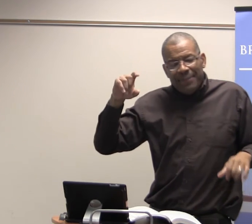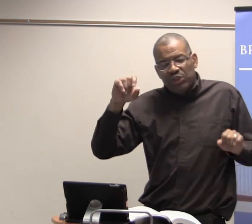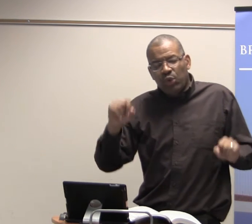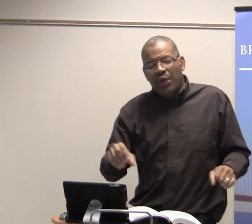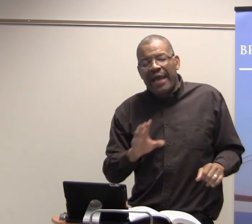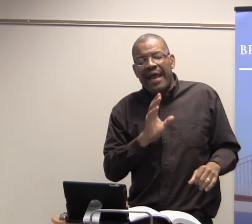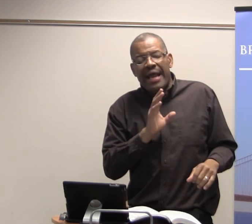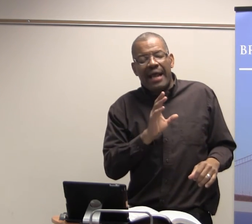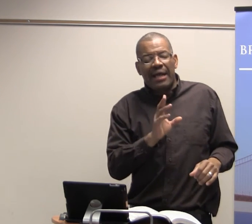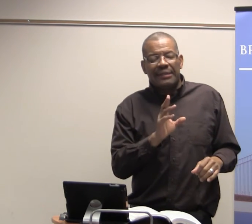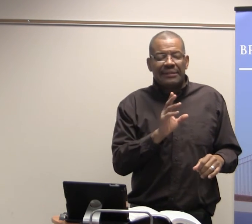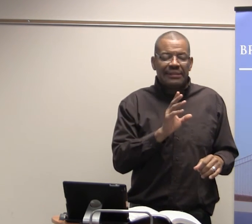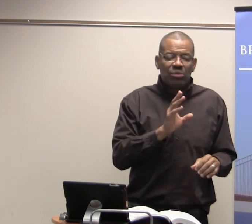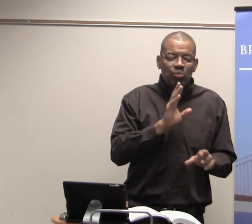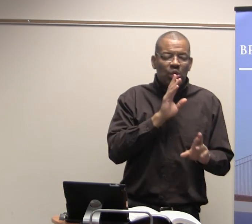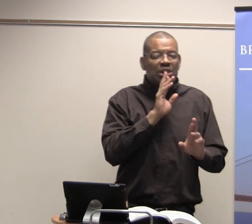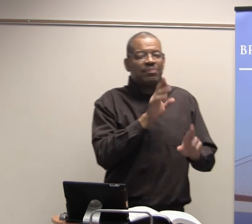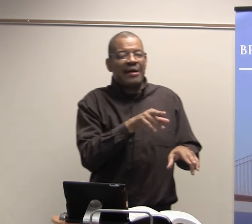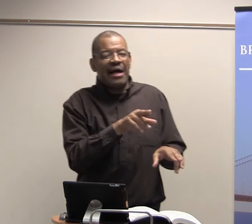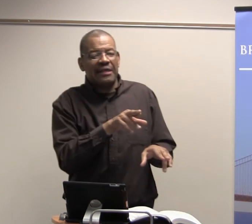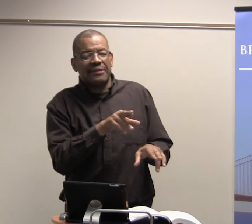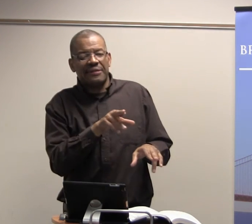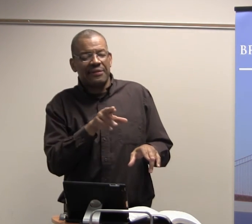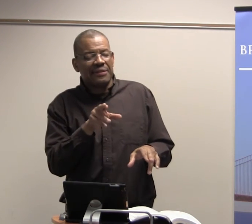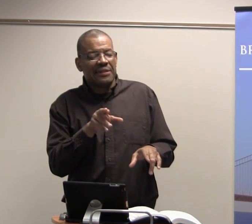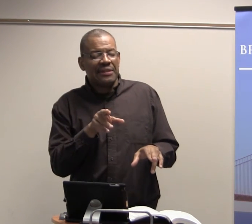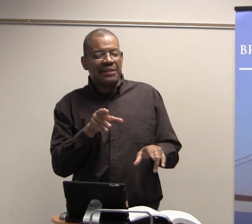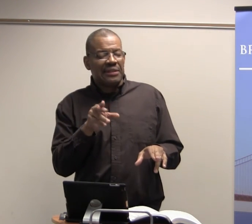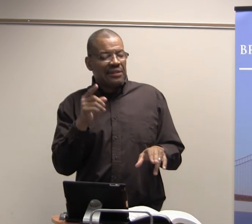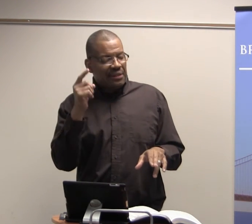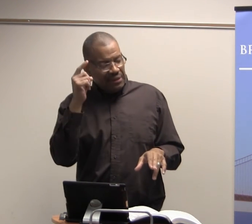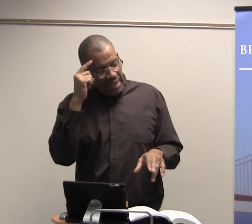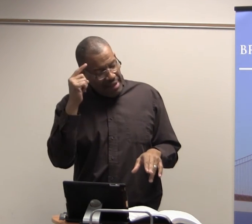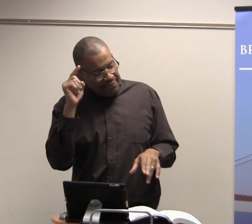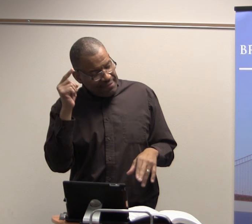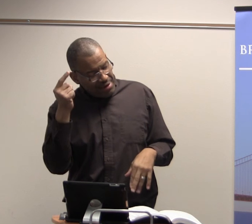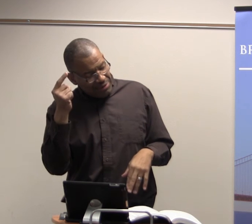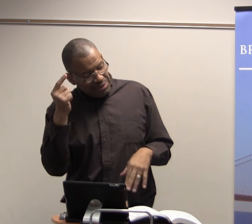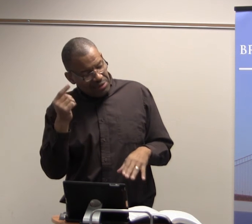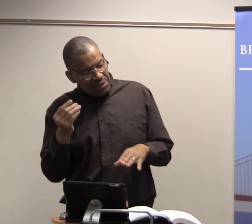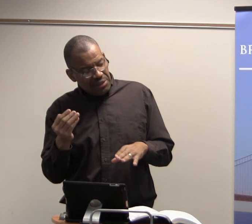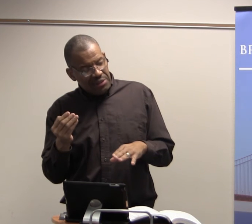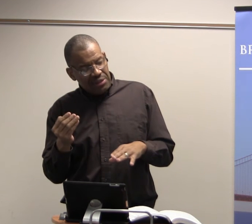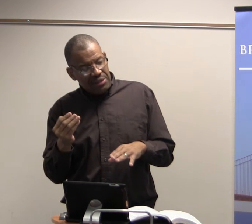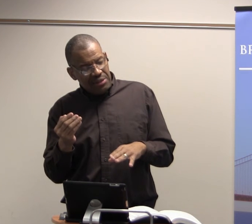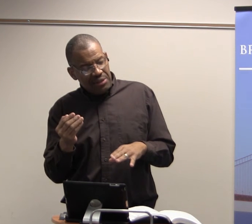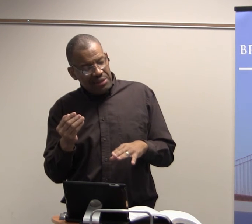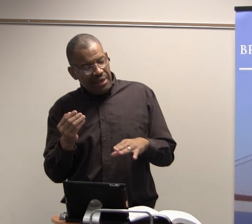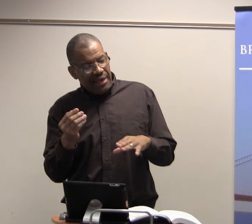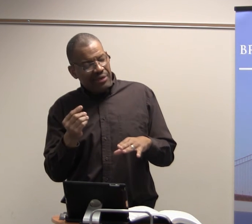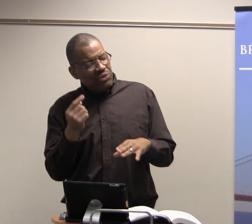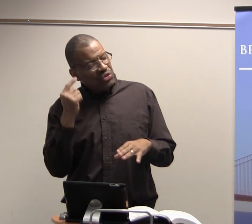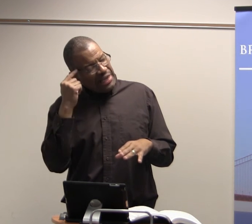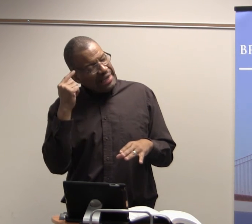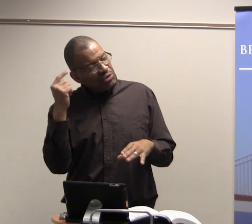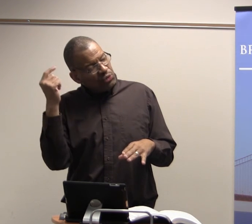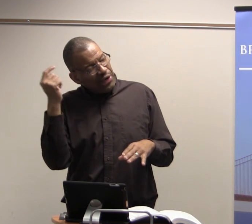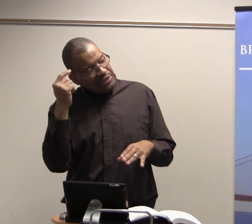But you can't respond. Think first. And when you think of the